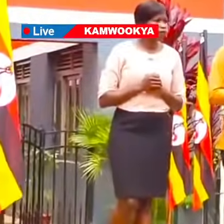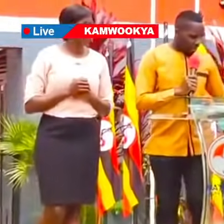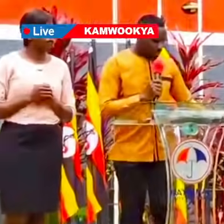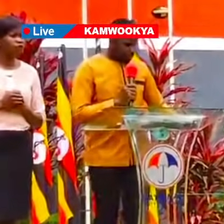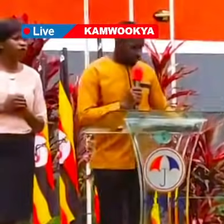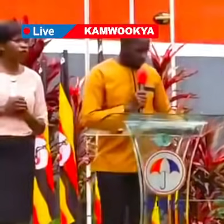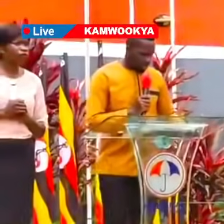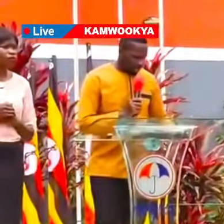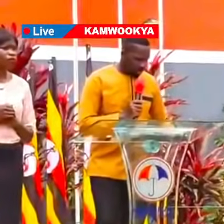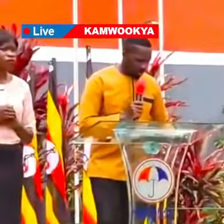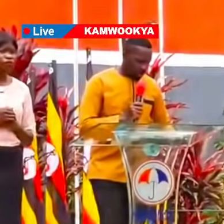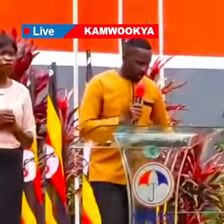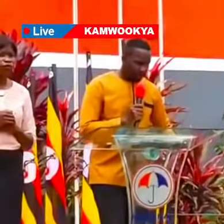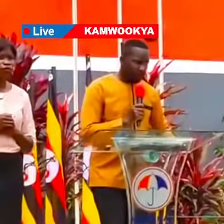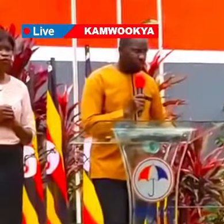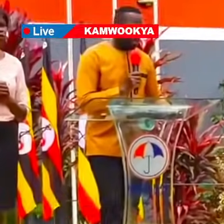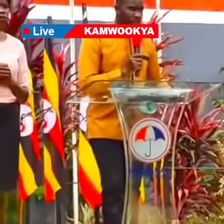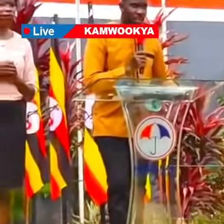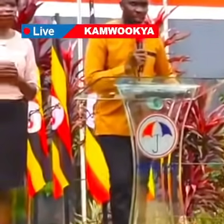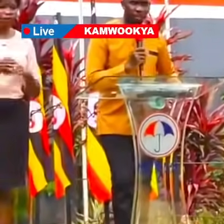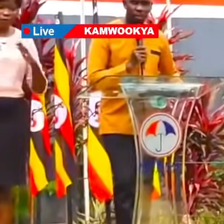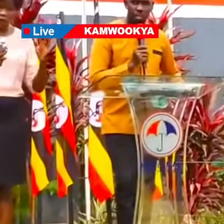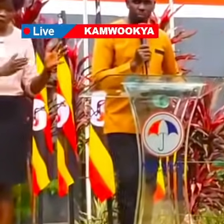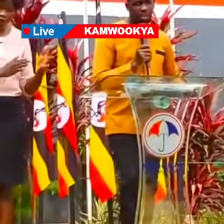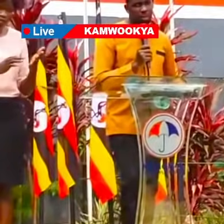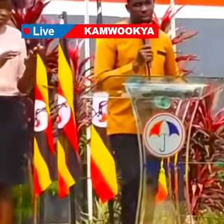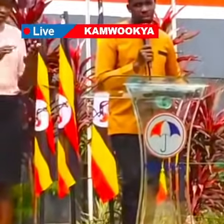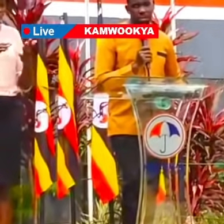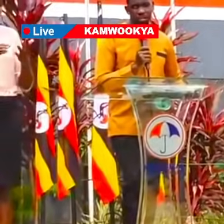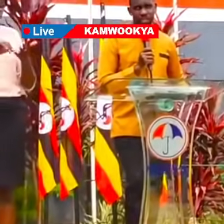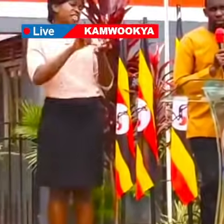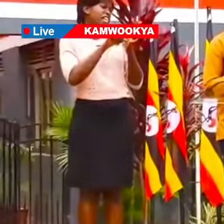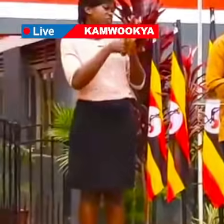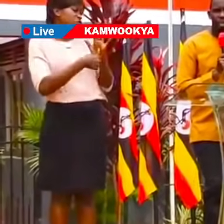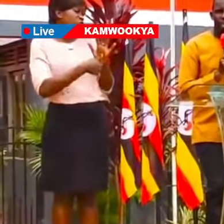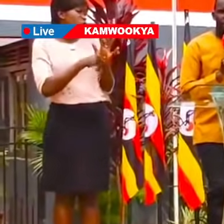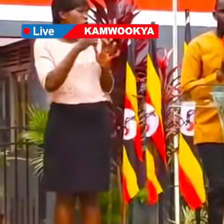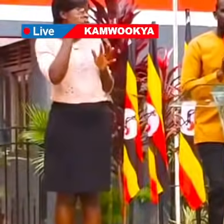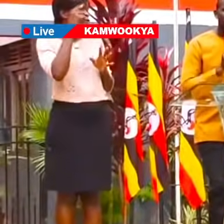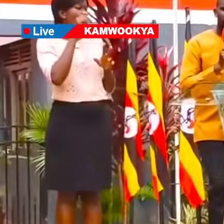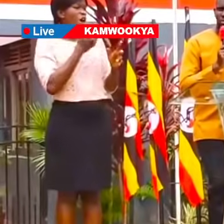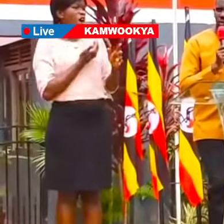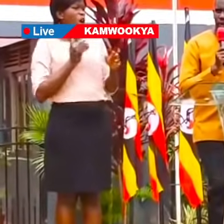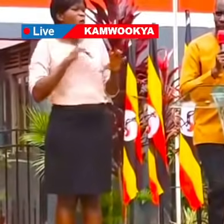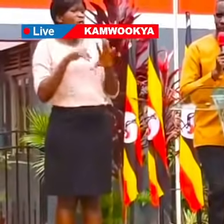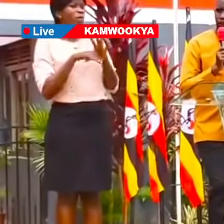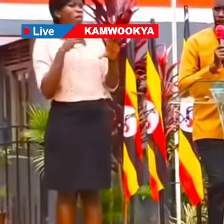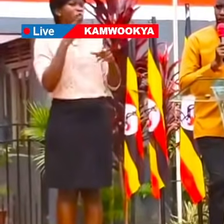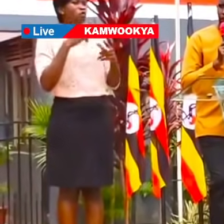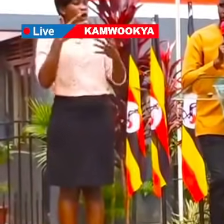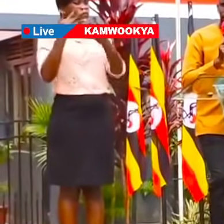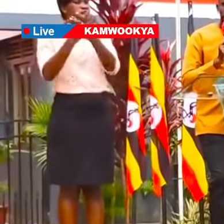Mu Uganda ensonga z'abannaffe abakyali makomera, tulina bannaffe bayitirivu abakyasibiddwa,